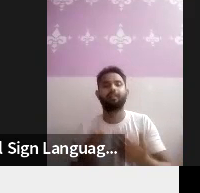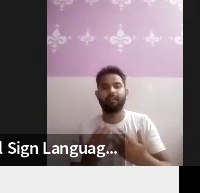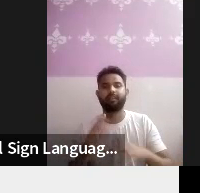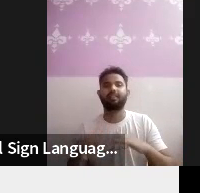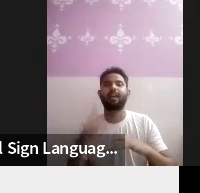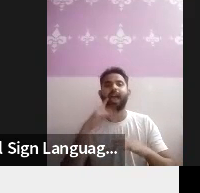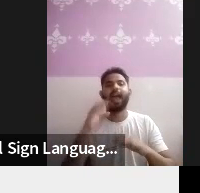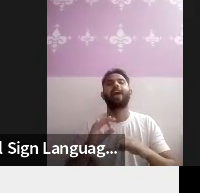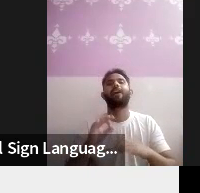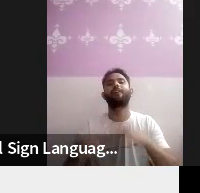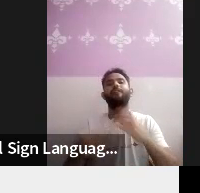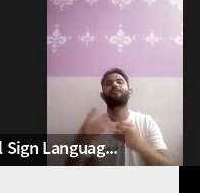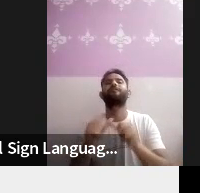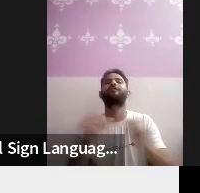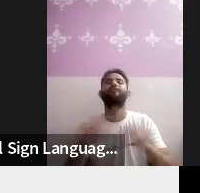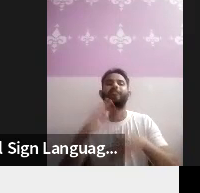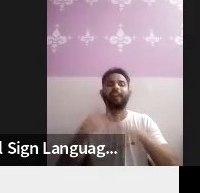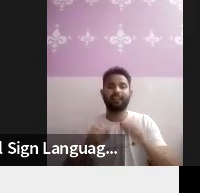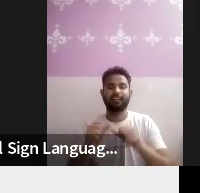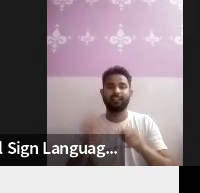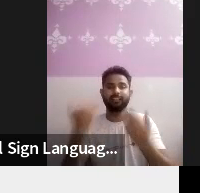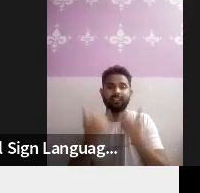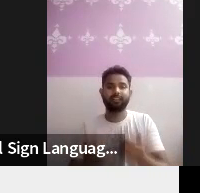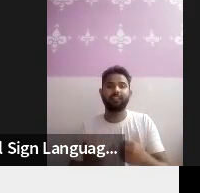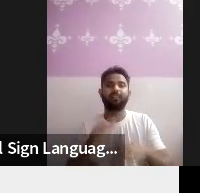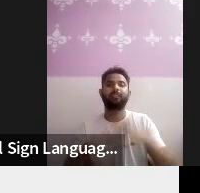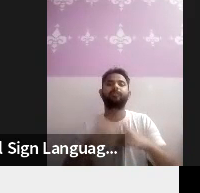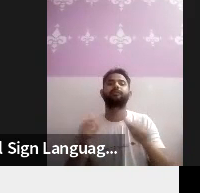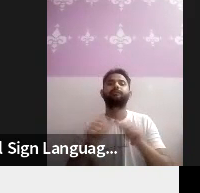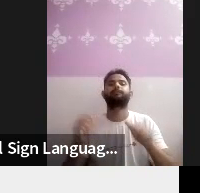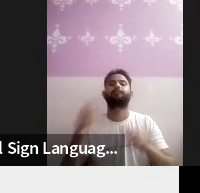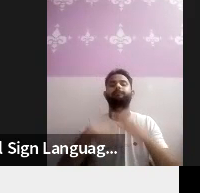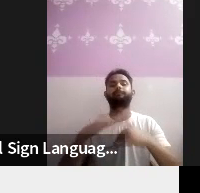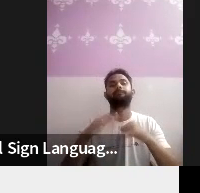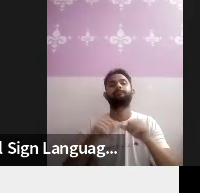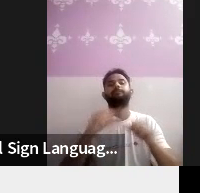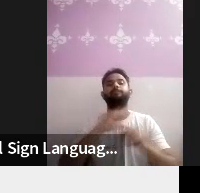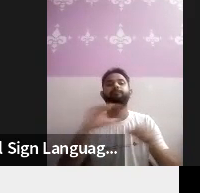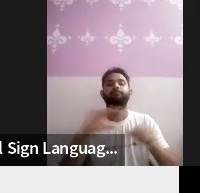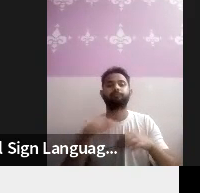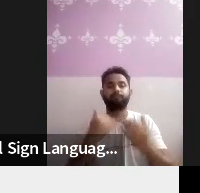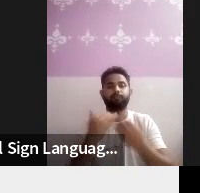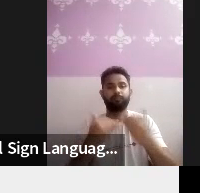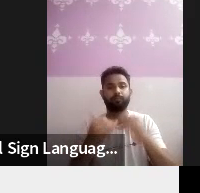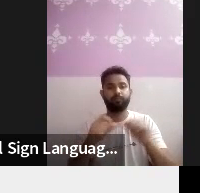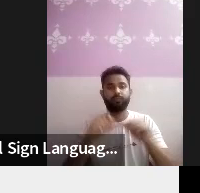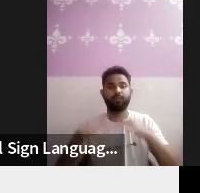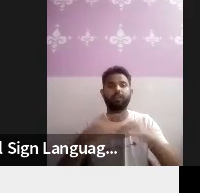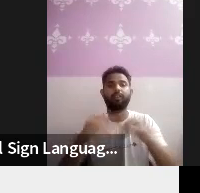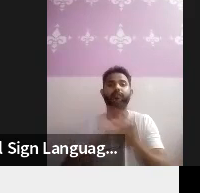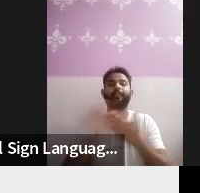the standards. But now you've got inexpert people making an opinion about what should be done.